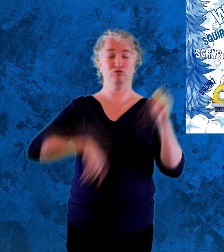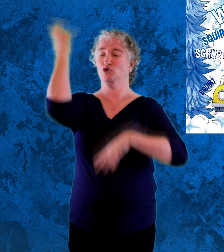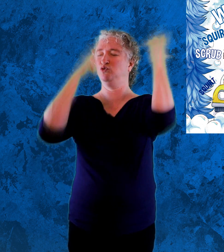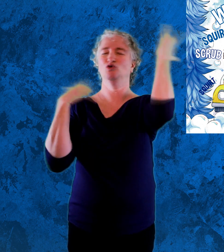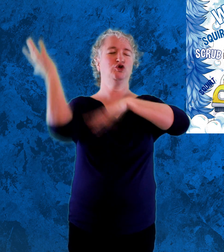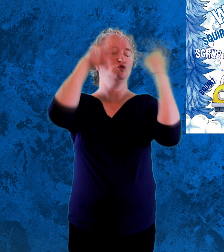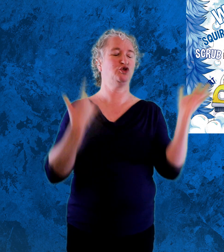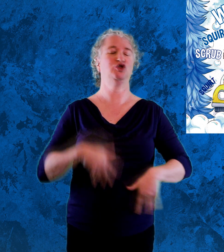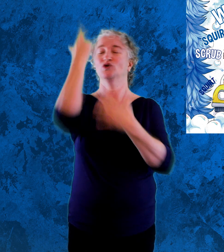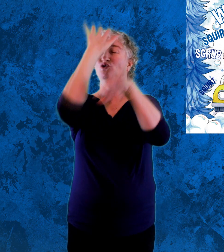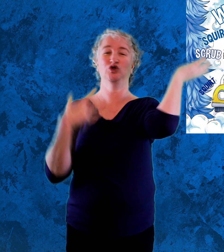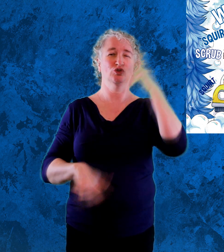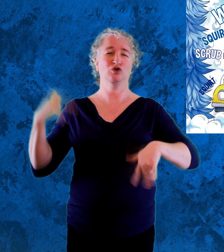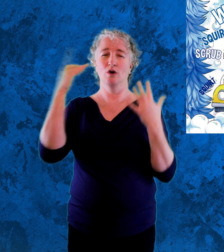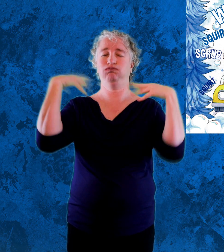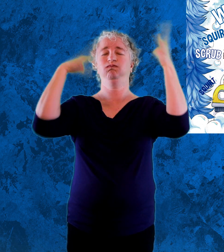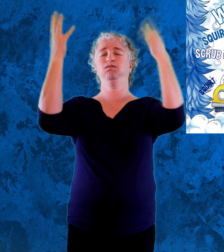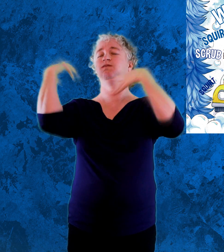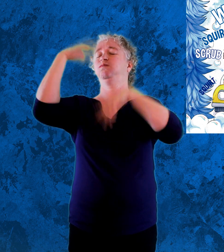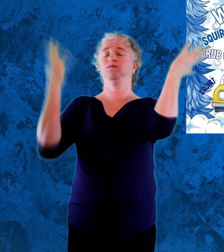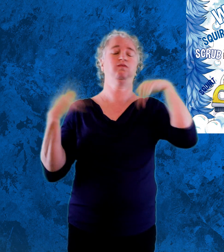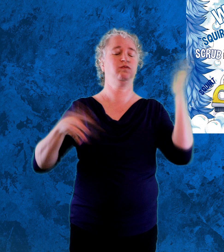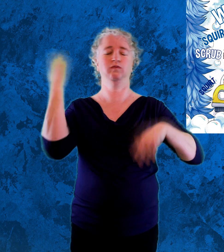Whoosh! Squirt! Scrub! Scrub! Squirt! Scrub!